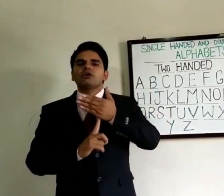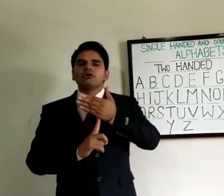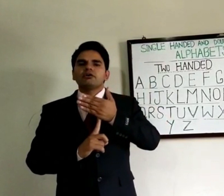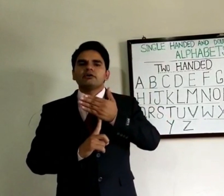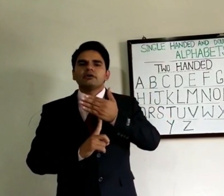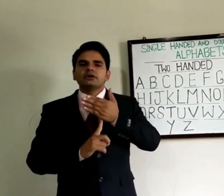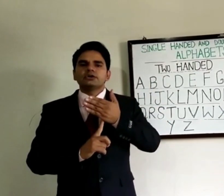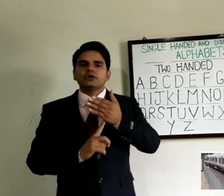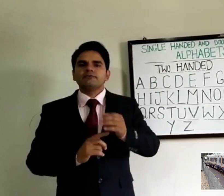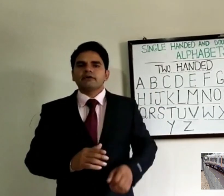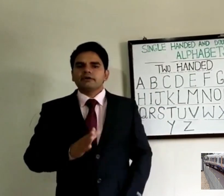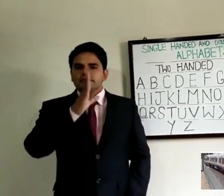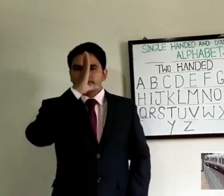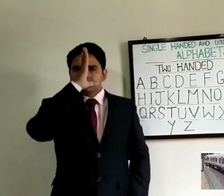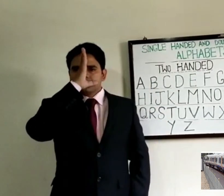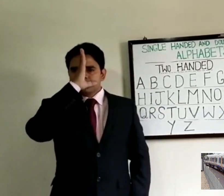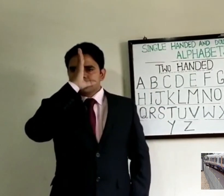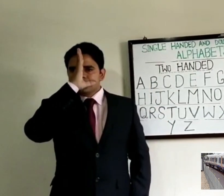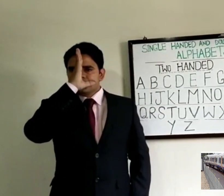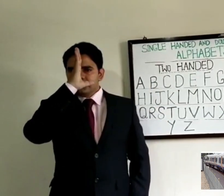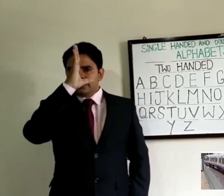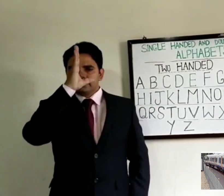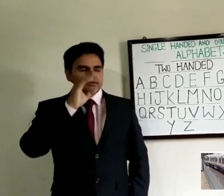Ta. Ta for train.